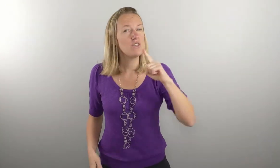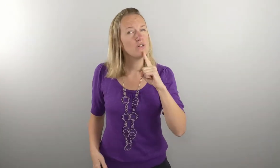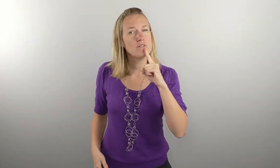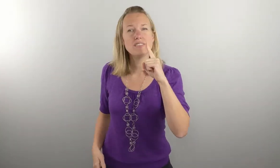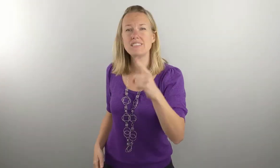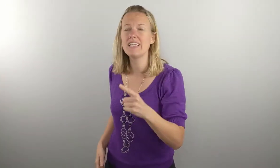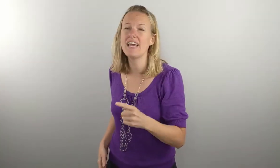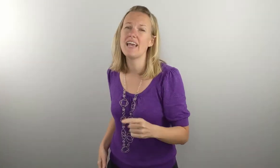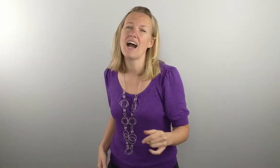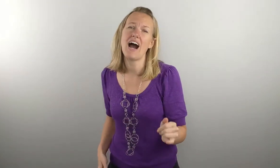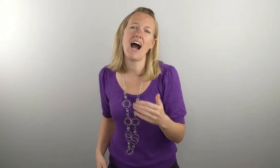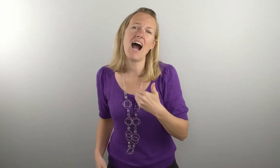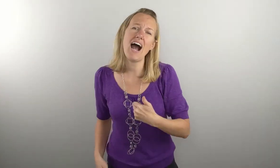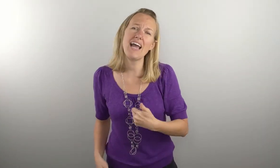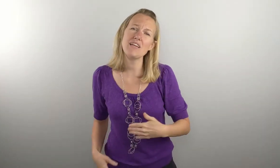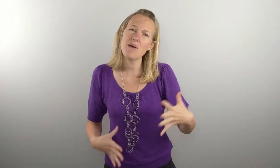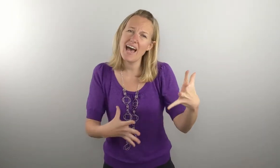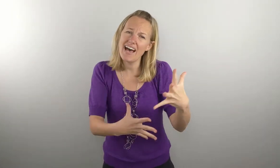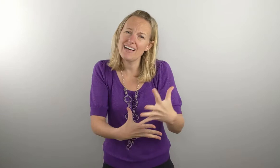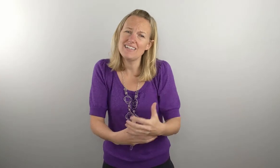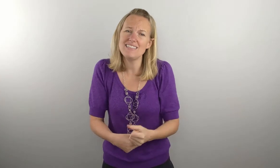You say I am held